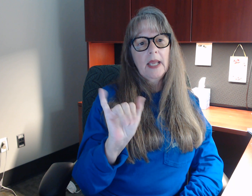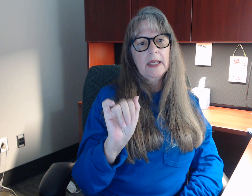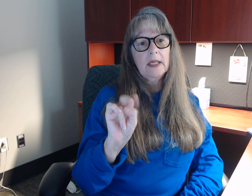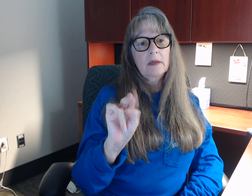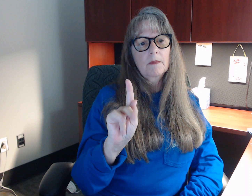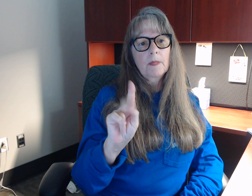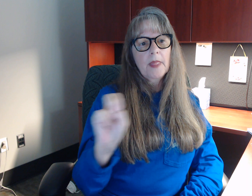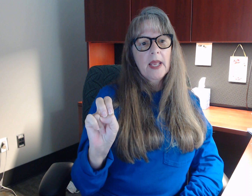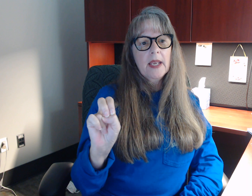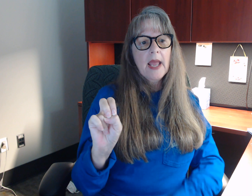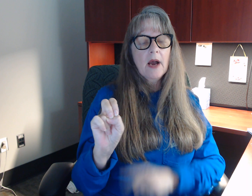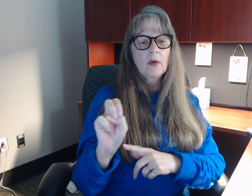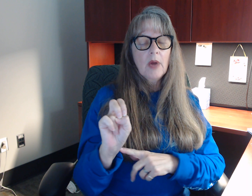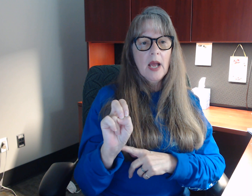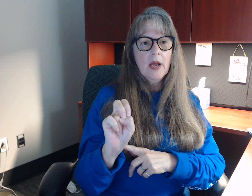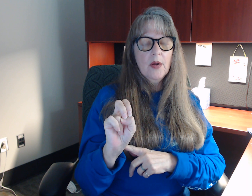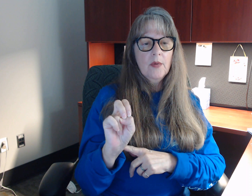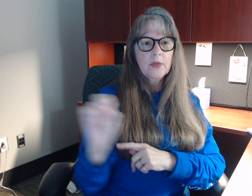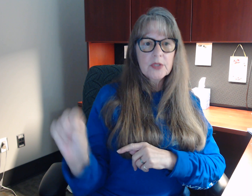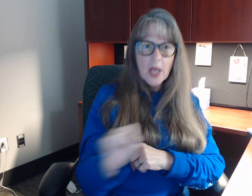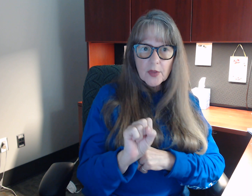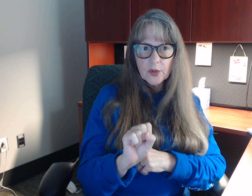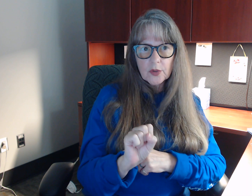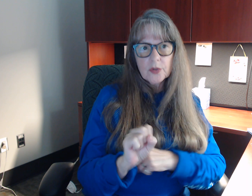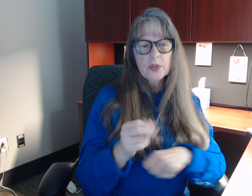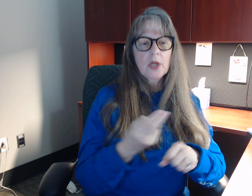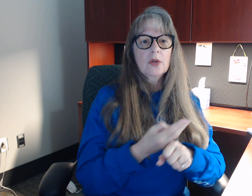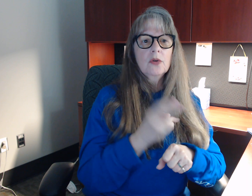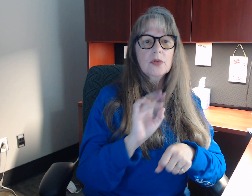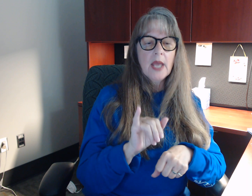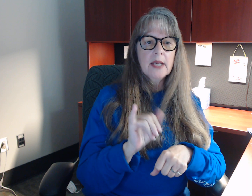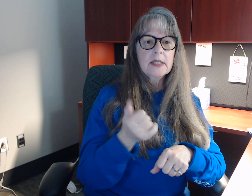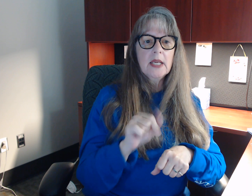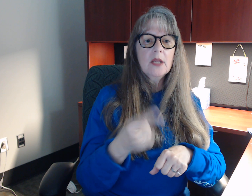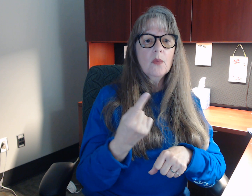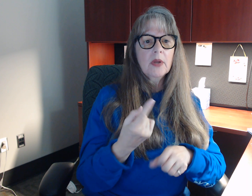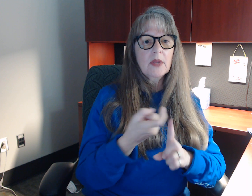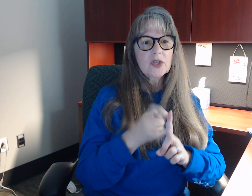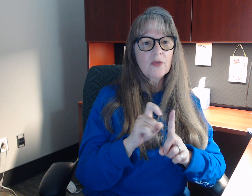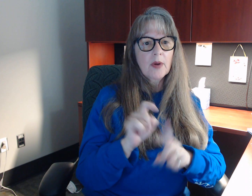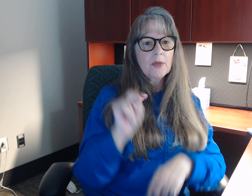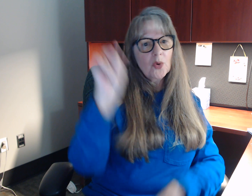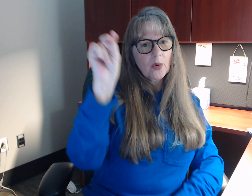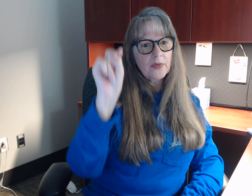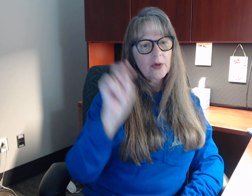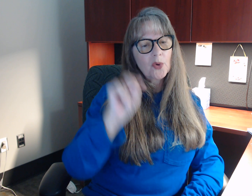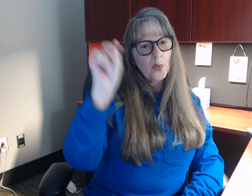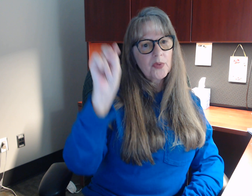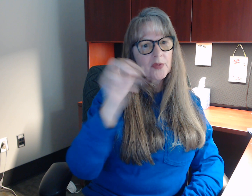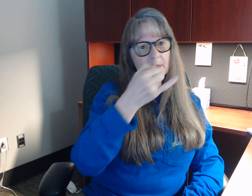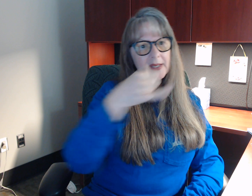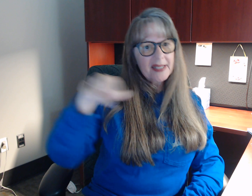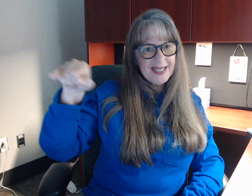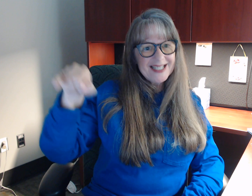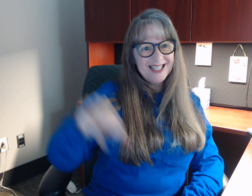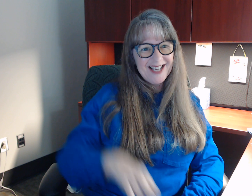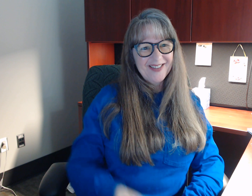Yankee. Now, the Southerners use that as anyone that's from the north of the Mason-Dixon line,